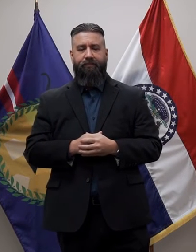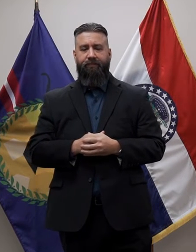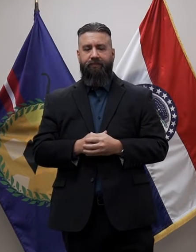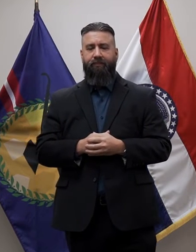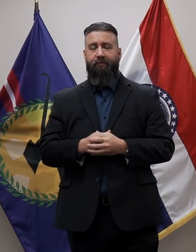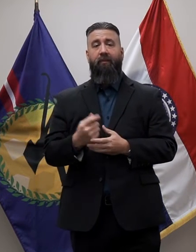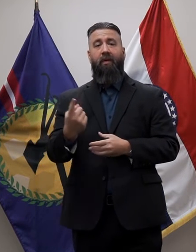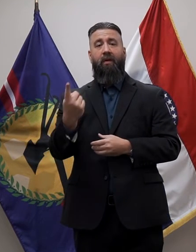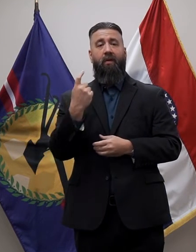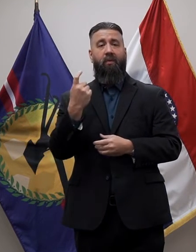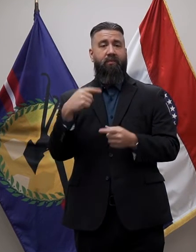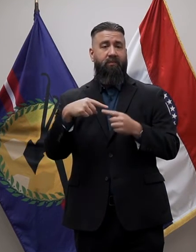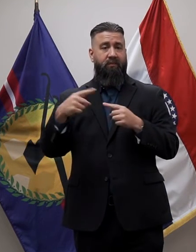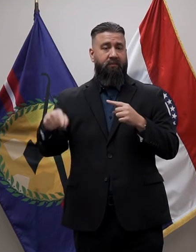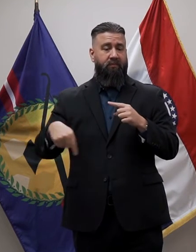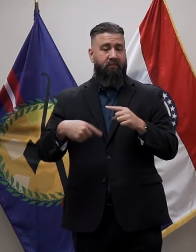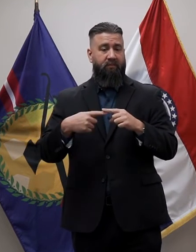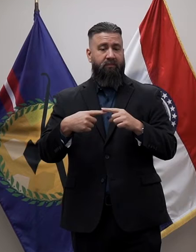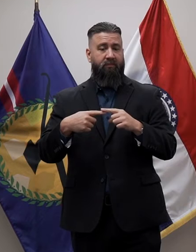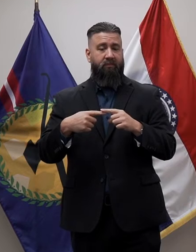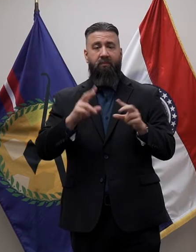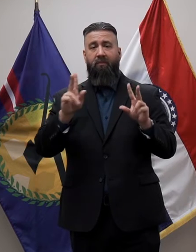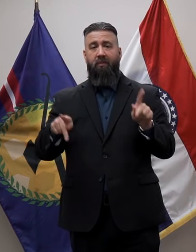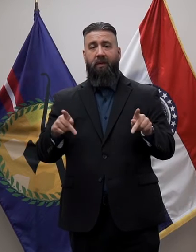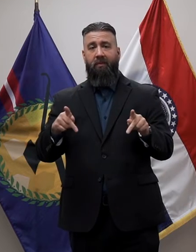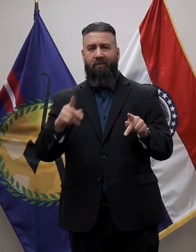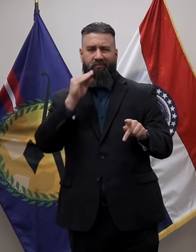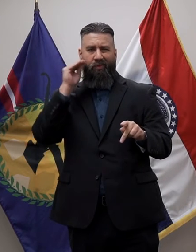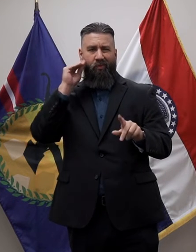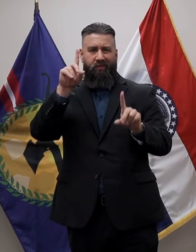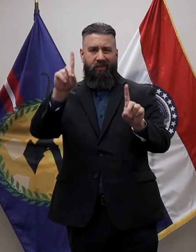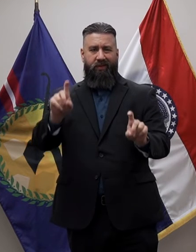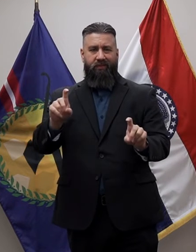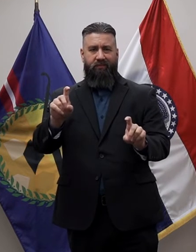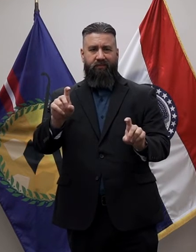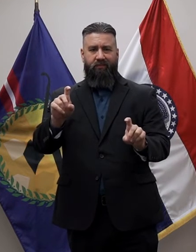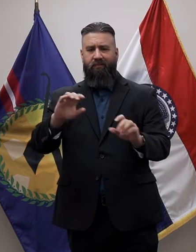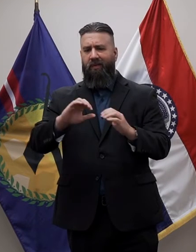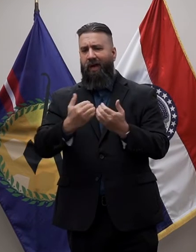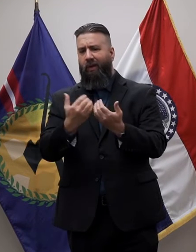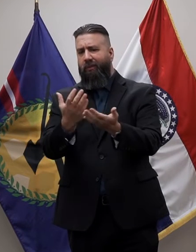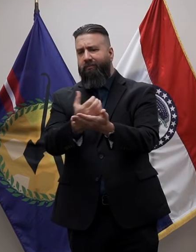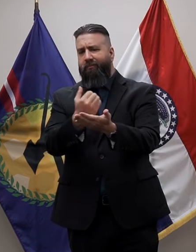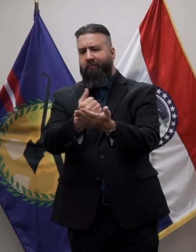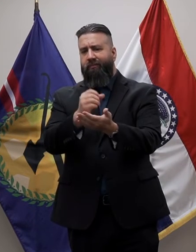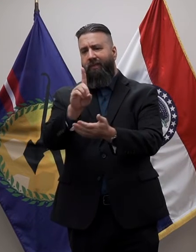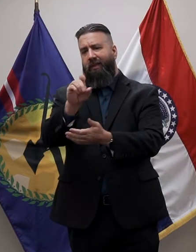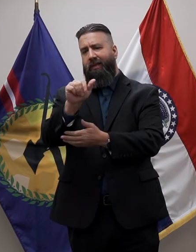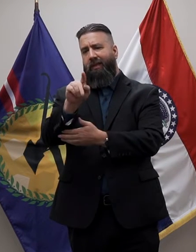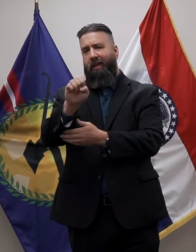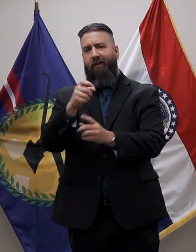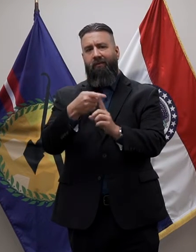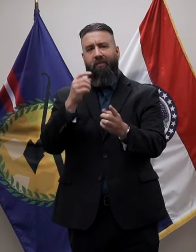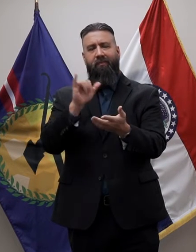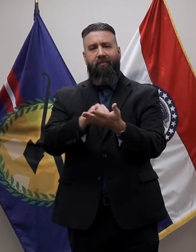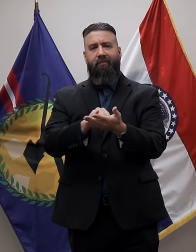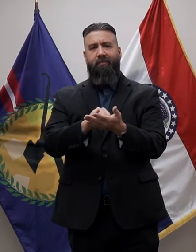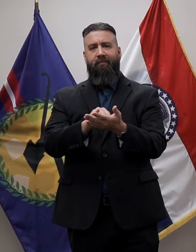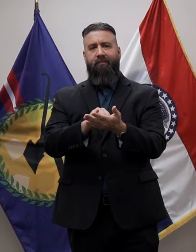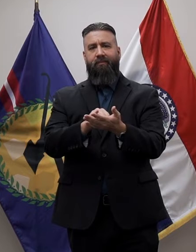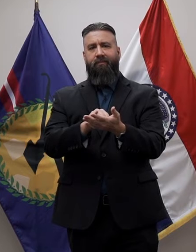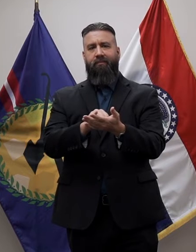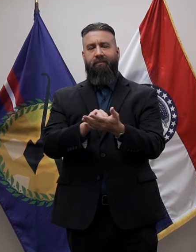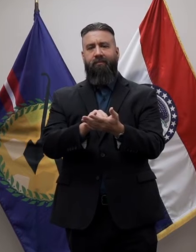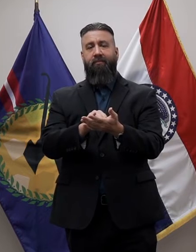Your question is about the people who are taking at-home tests and how do we collect information from them, and we